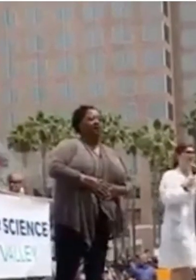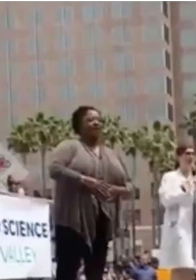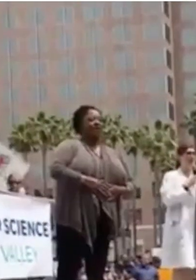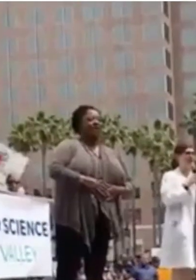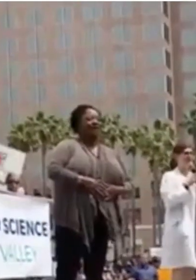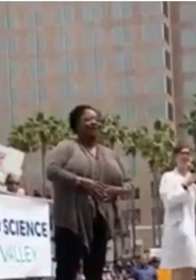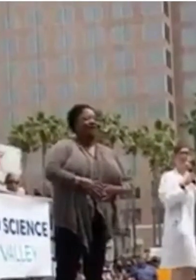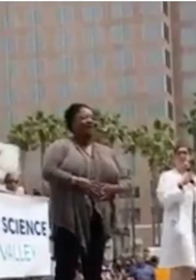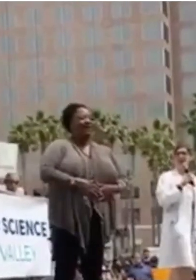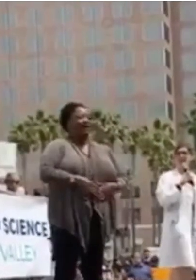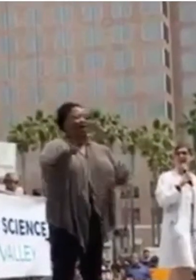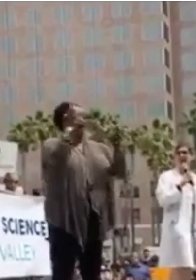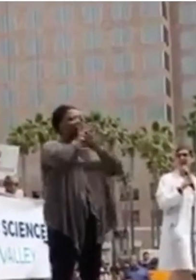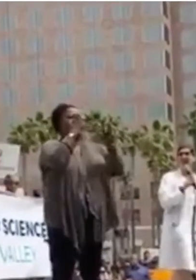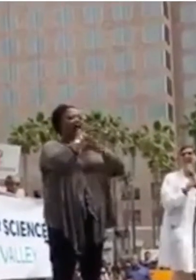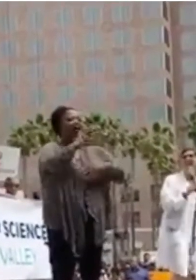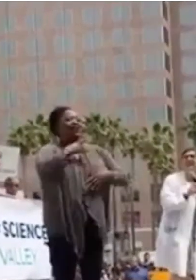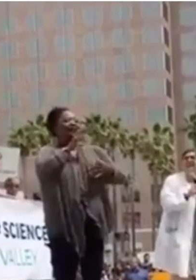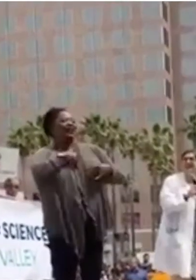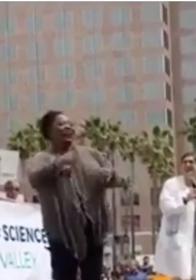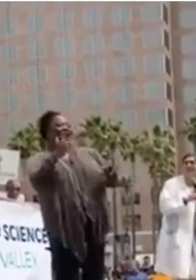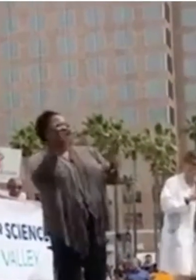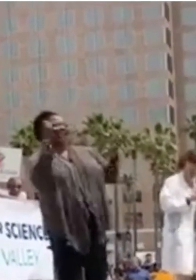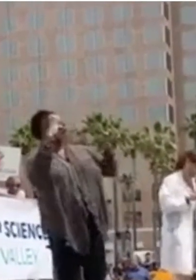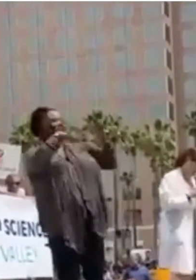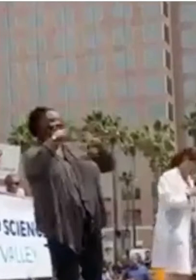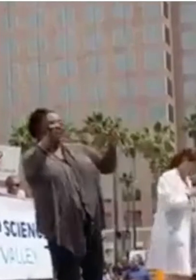I just like watching her do the applause sign.